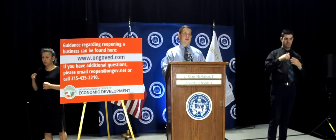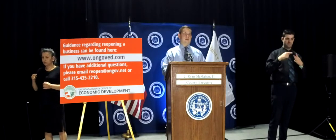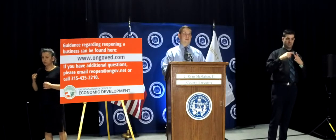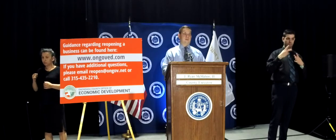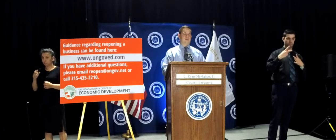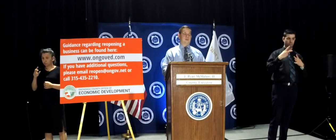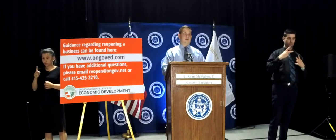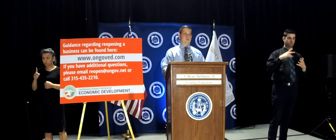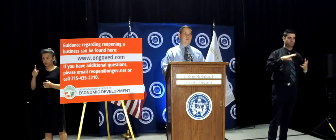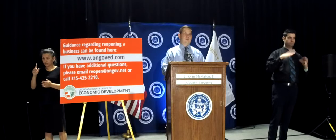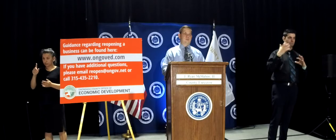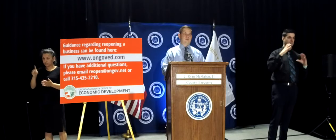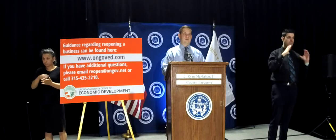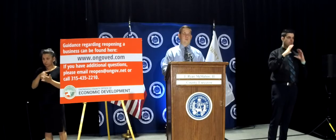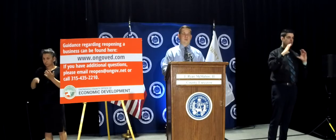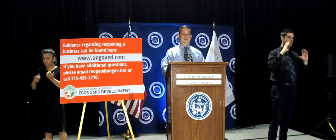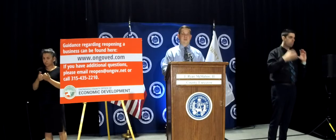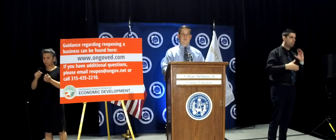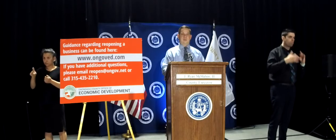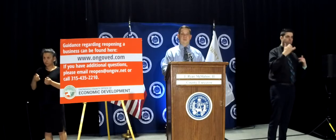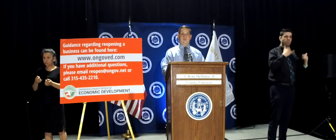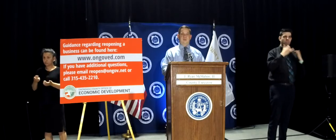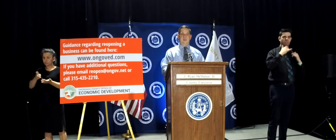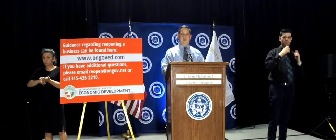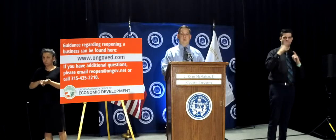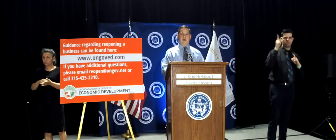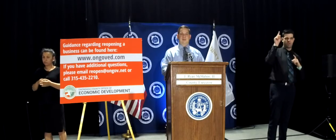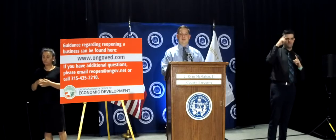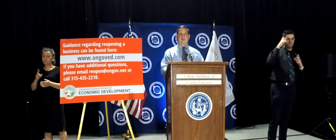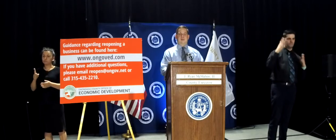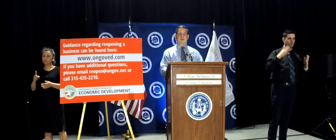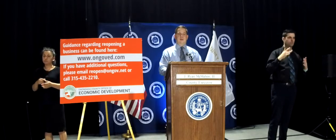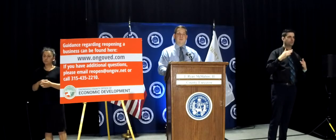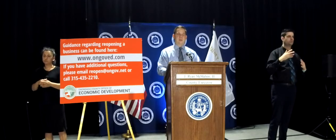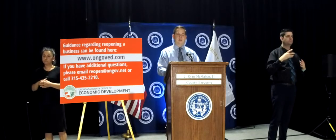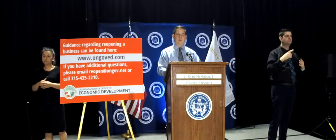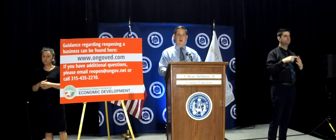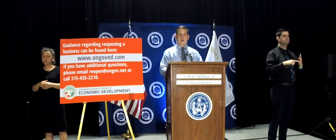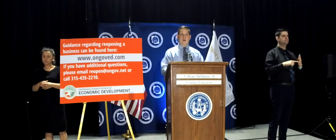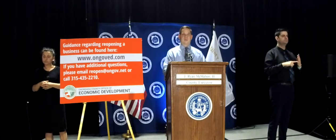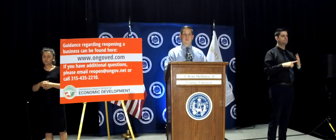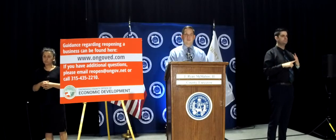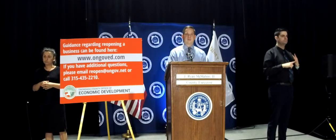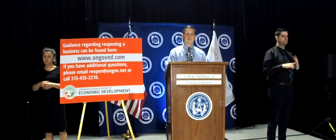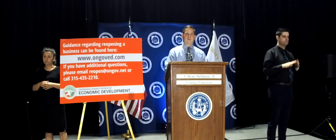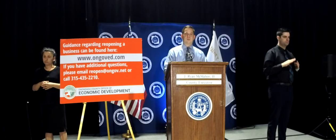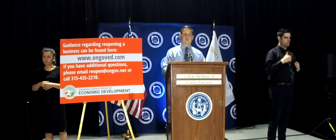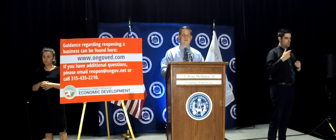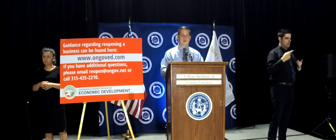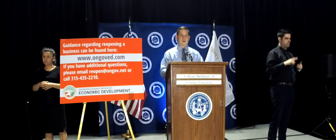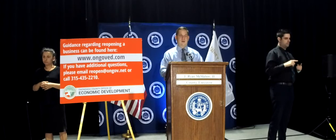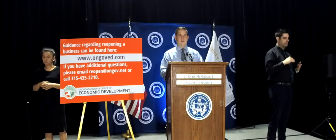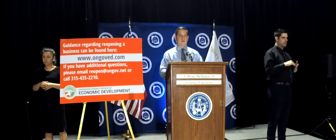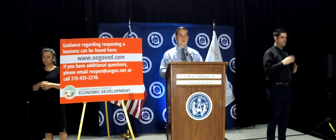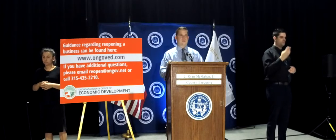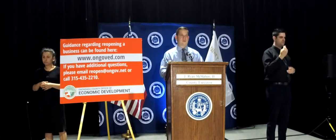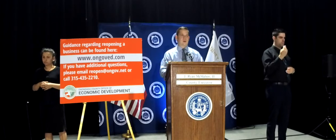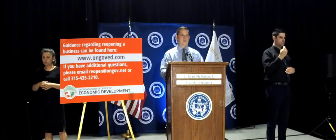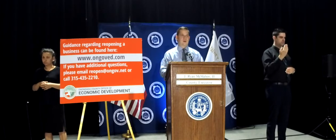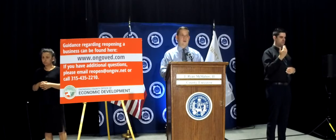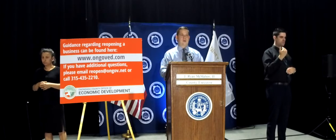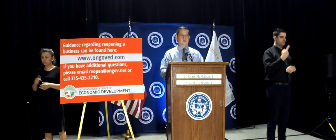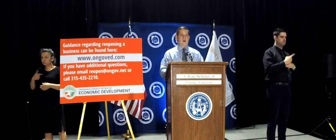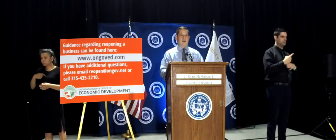bit about that, the 14, maybe 15-day process, maybe a little bit earlier if some of these advisors